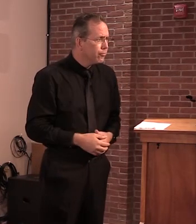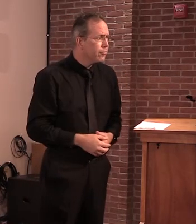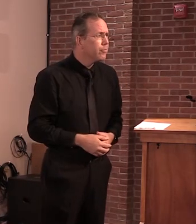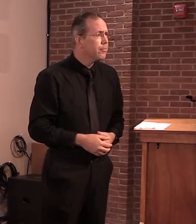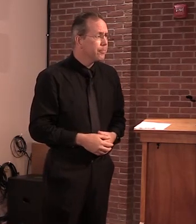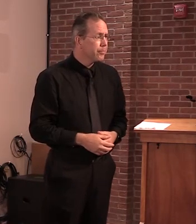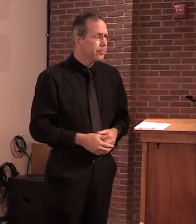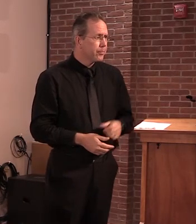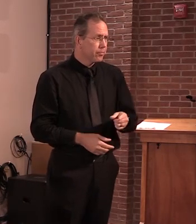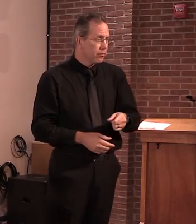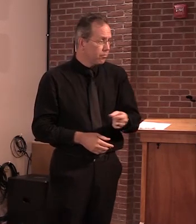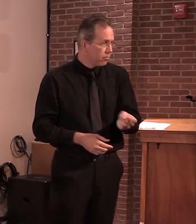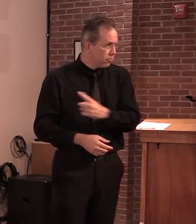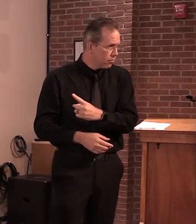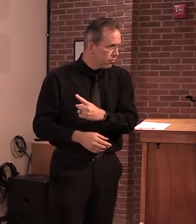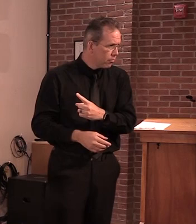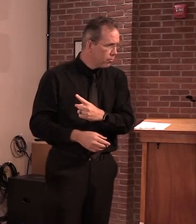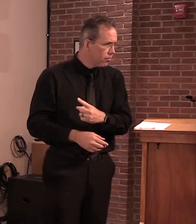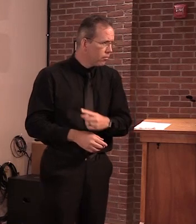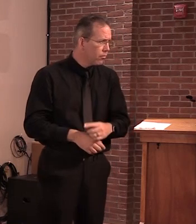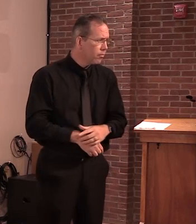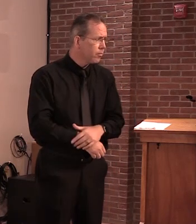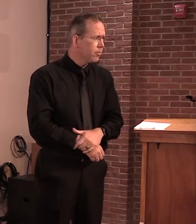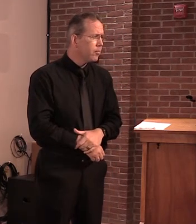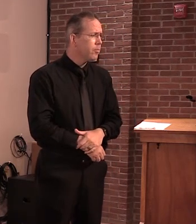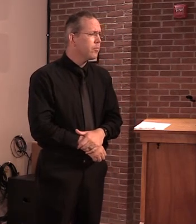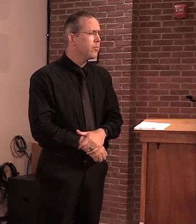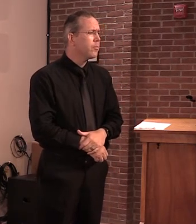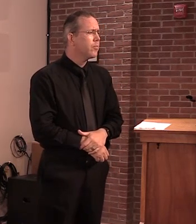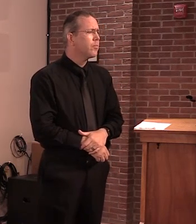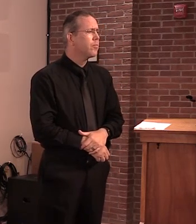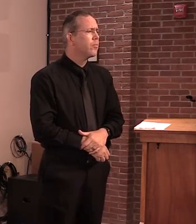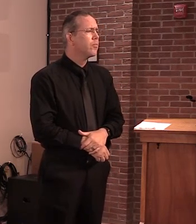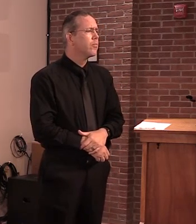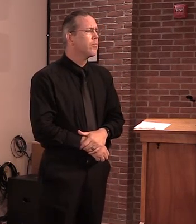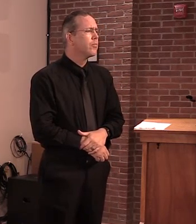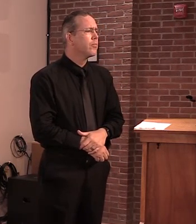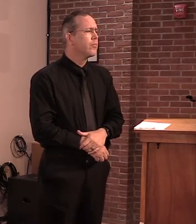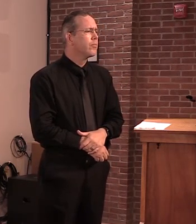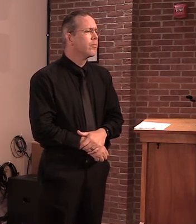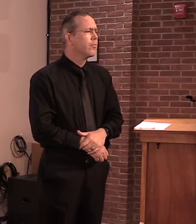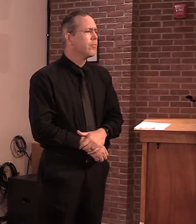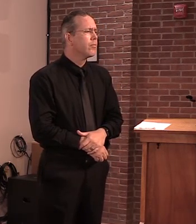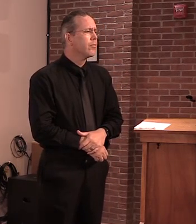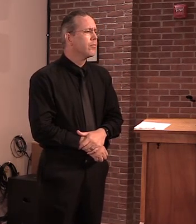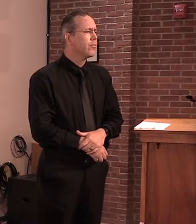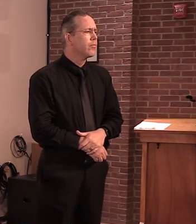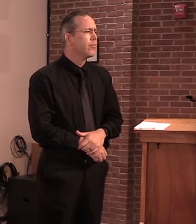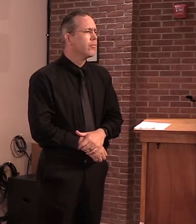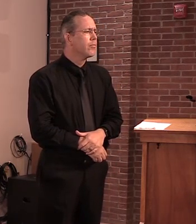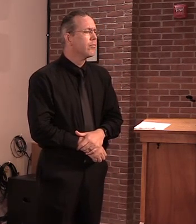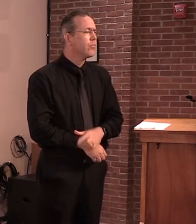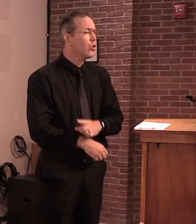like there's going to be resources for districts to do that, but they won't be required to offer that